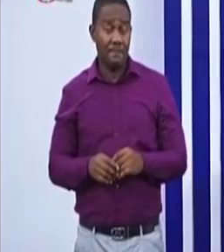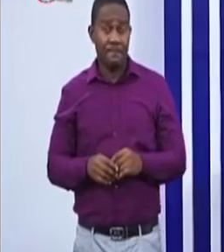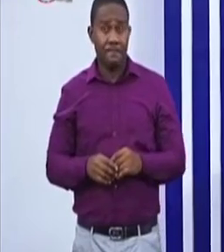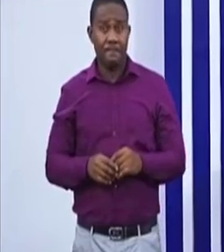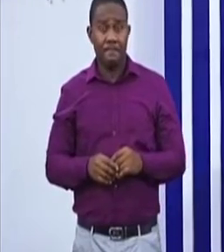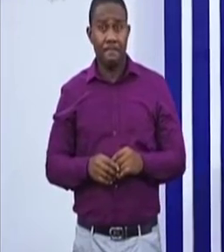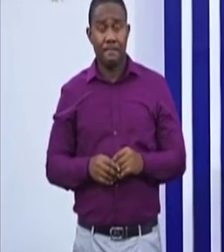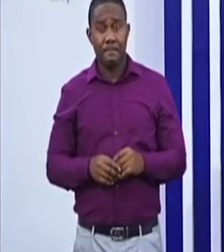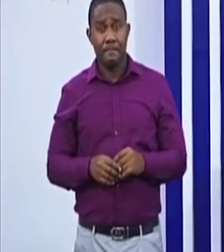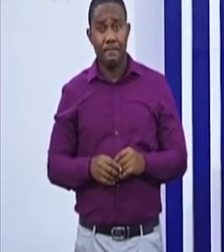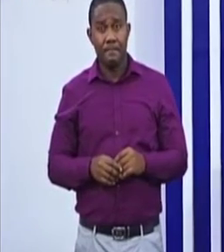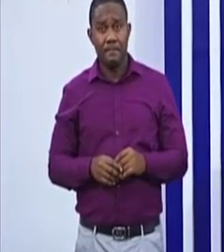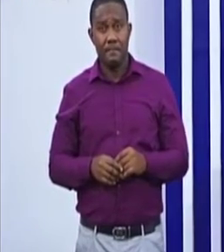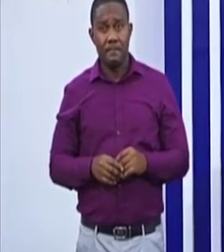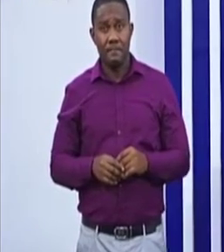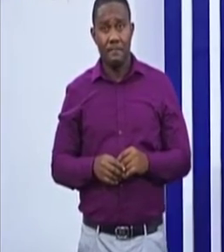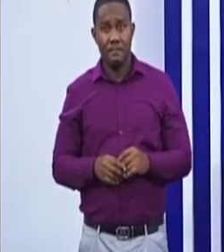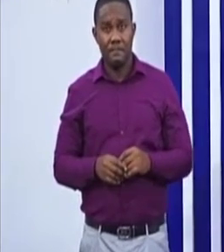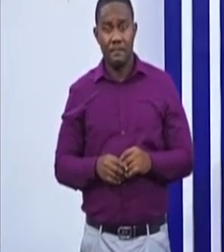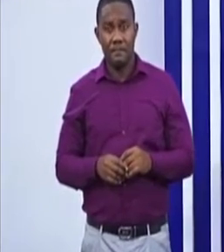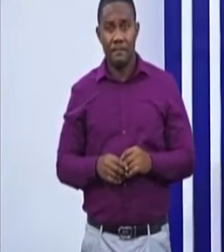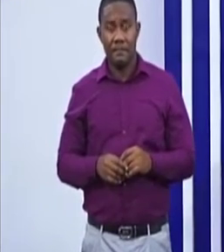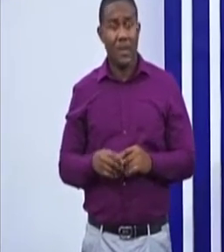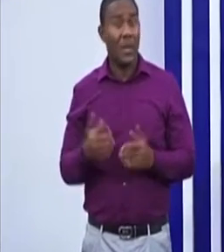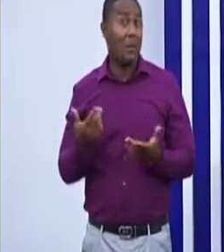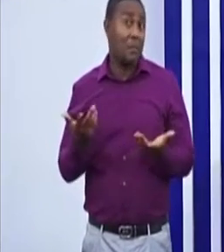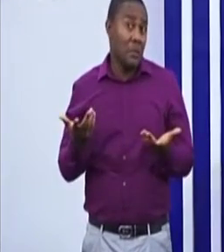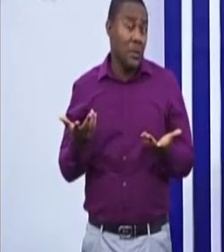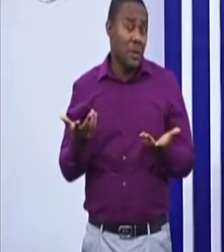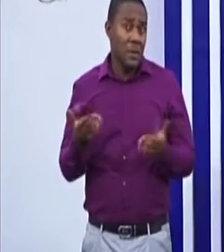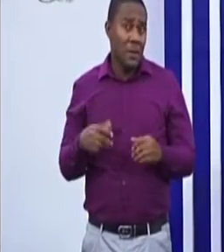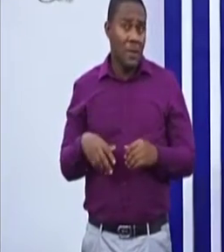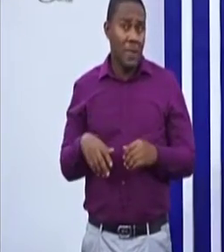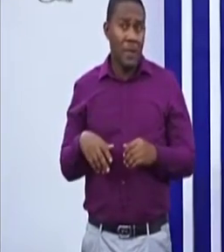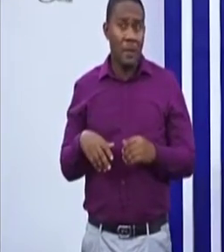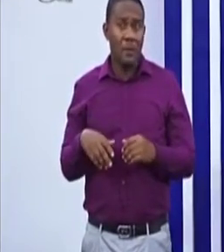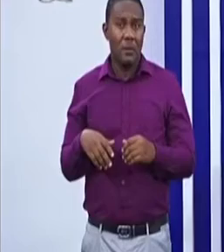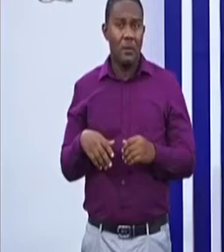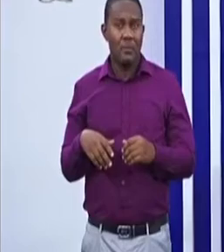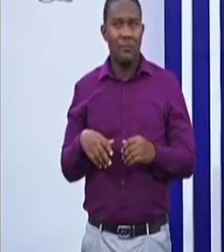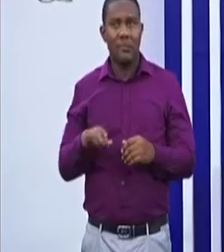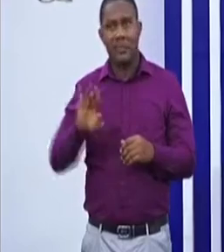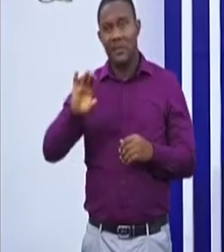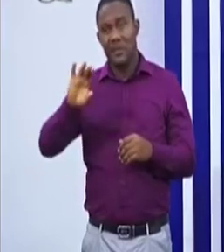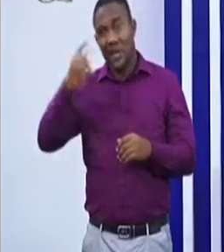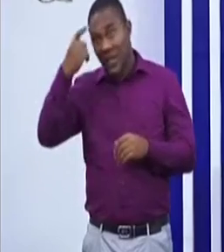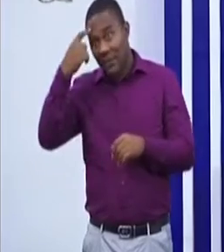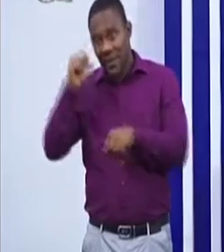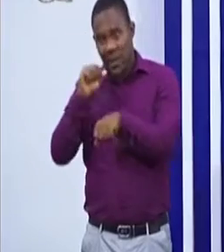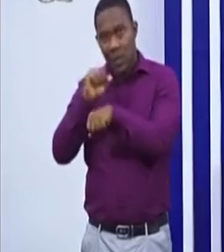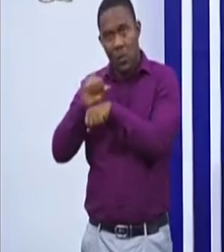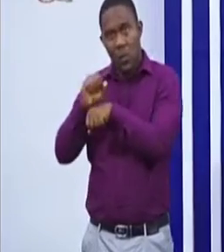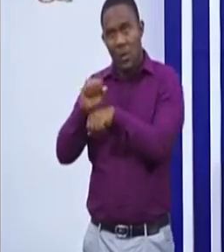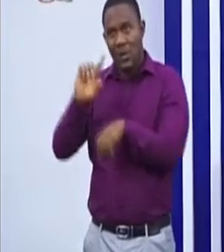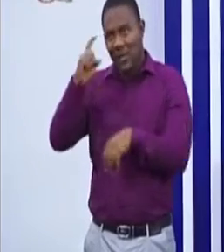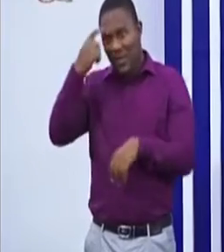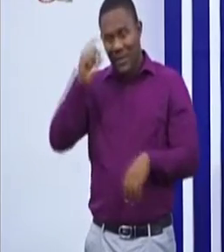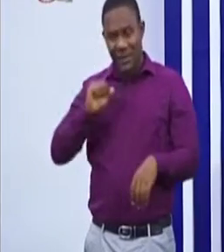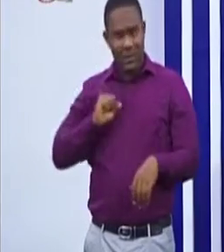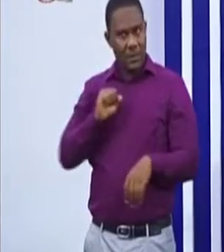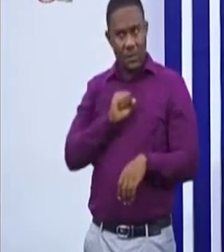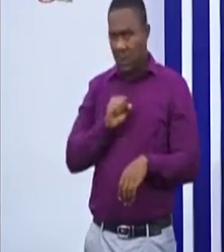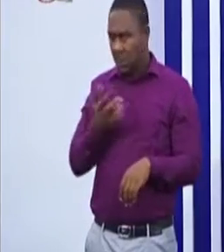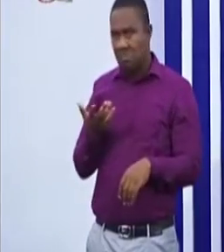so na ye boana aban adwumayɛfoɔ nso so ɔmo atumi atena fie sɛ ba sɛ wɔse atena fie ne